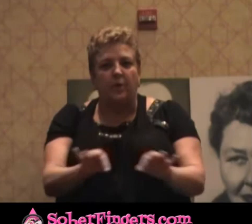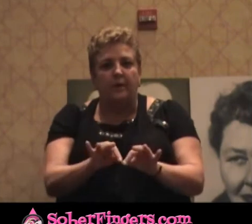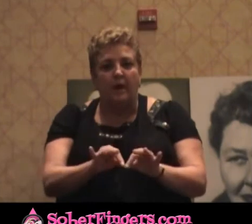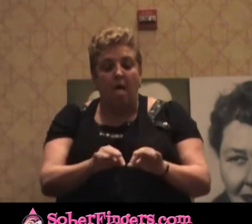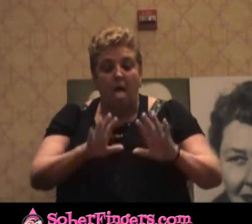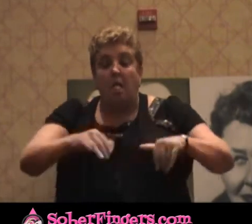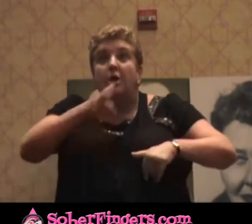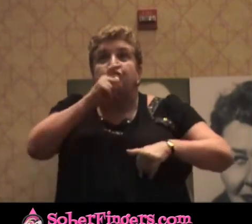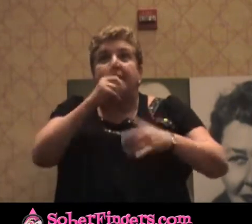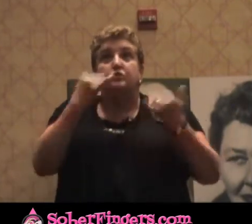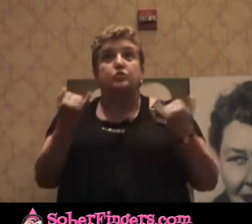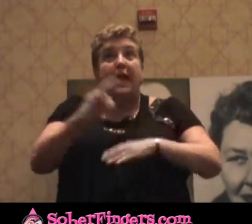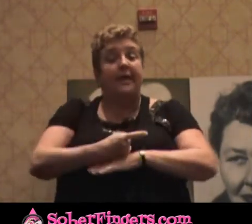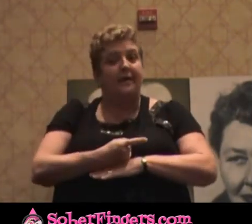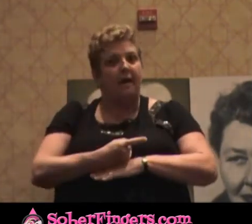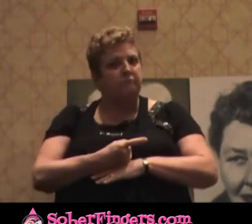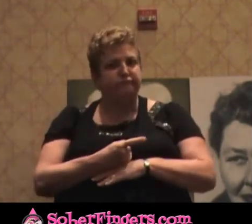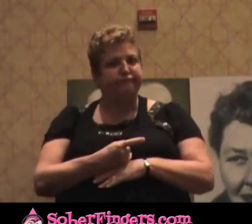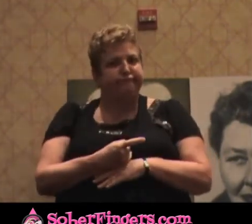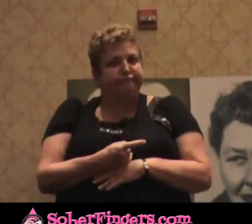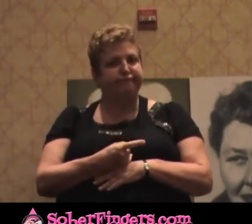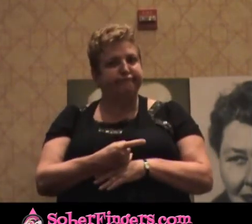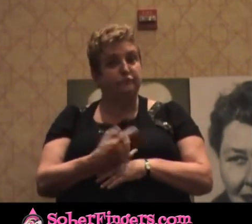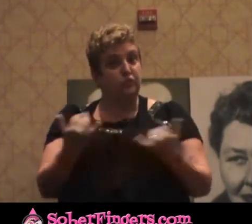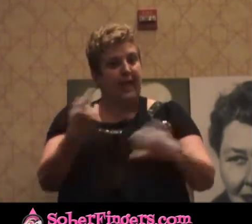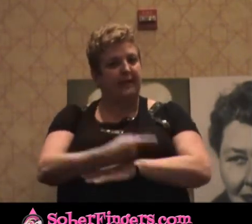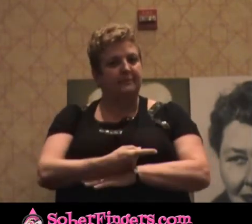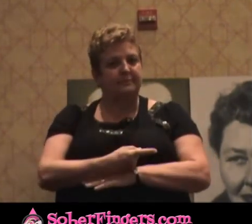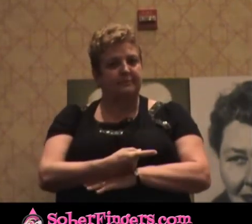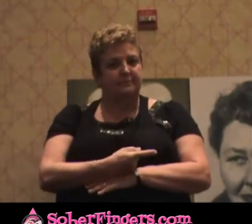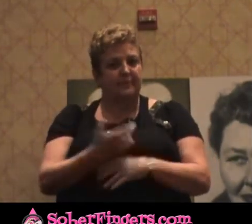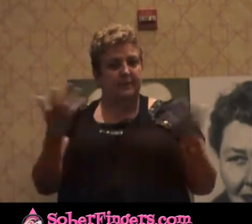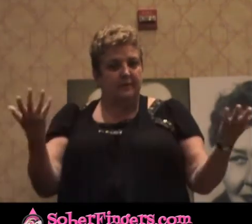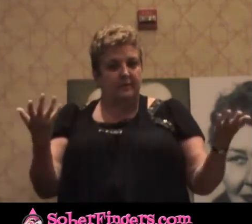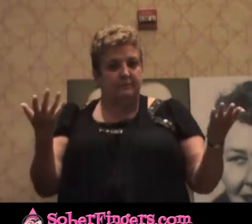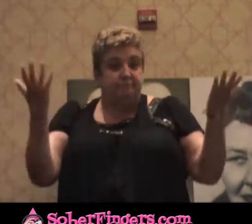now, you could come see me and I'll go, there ain't no God, there's no such thing. They were lying. I don't know what happened.